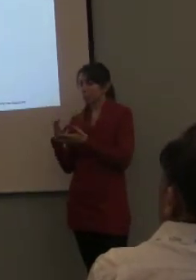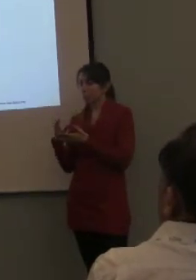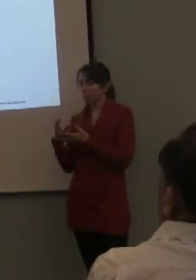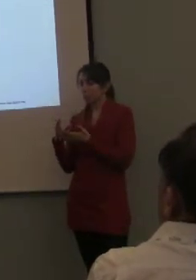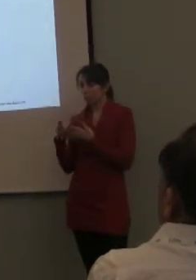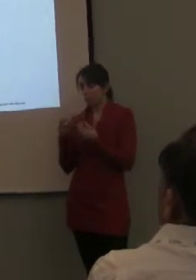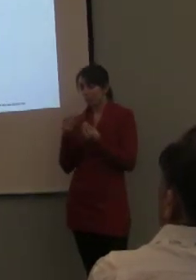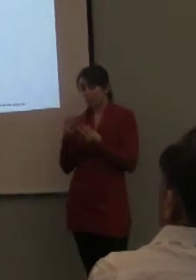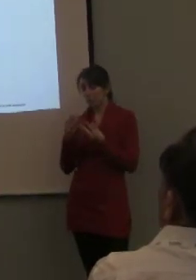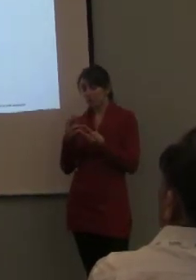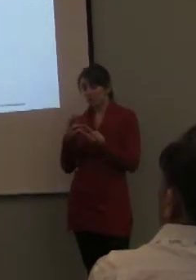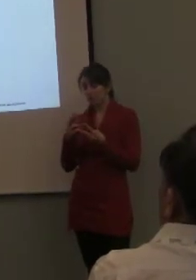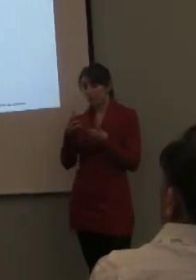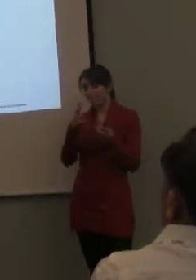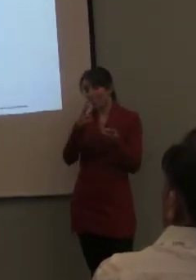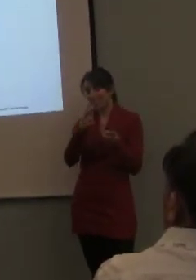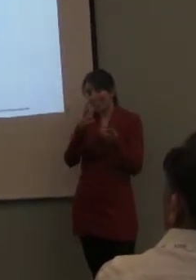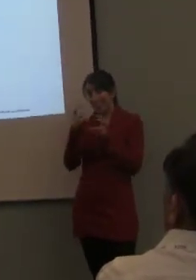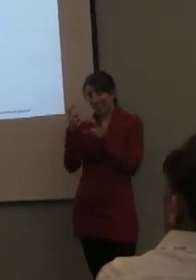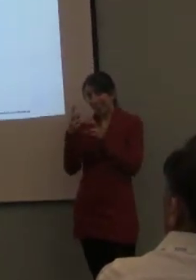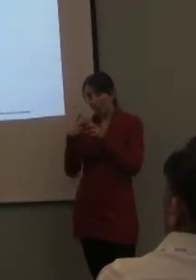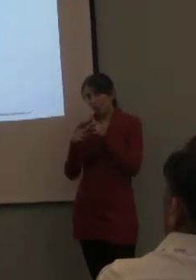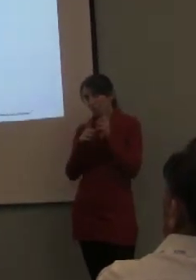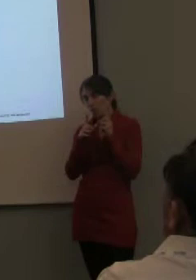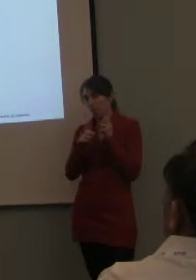their various library silos,